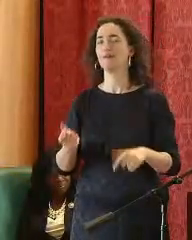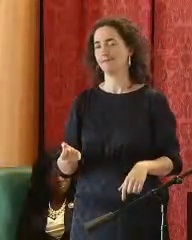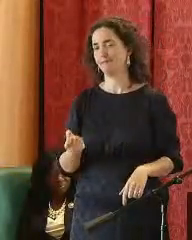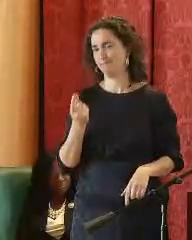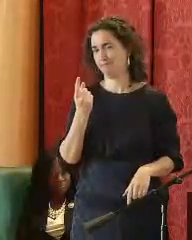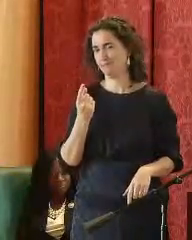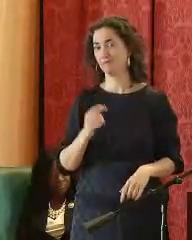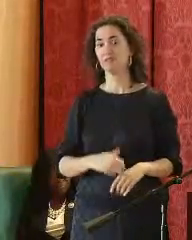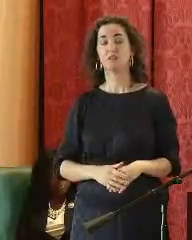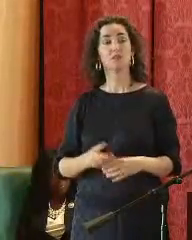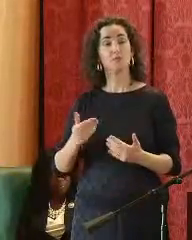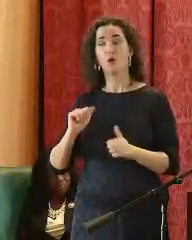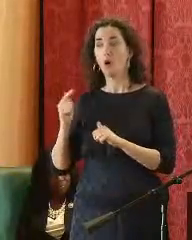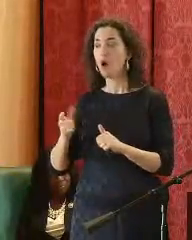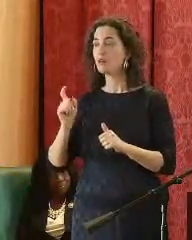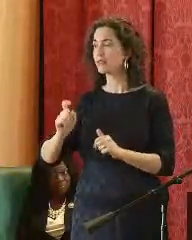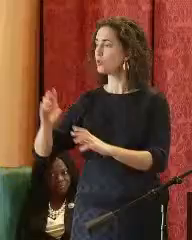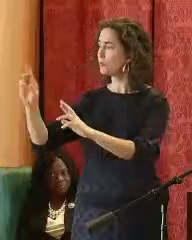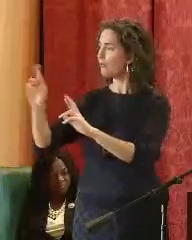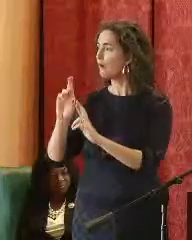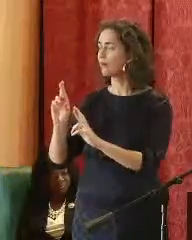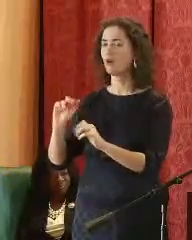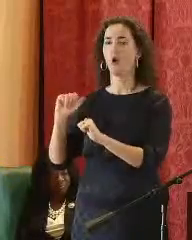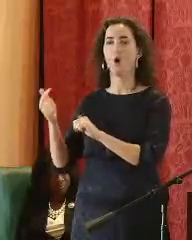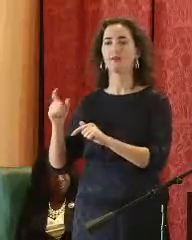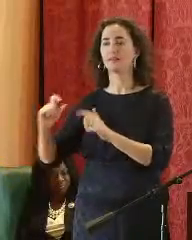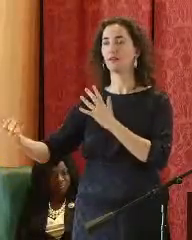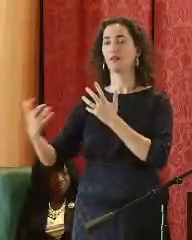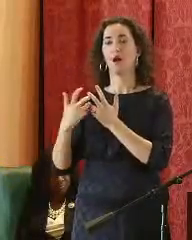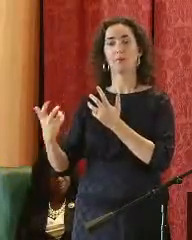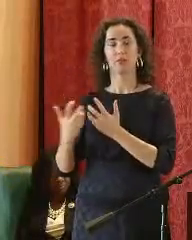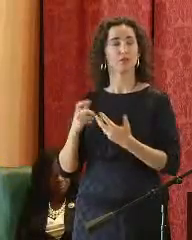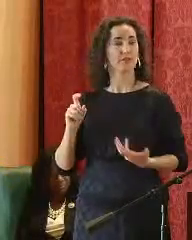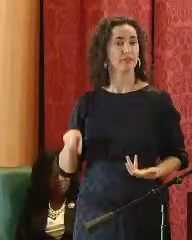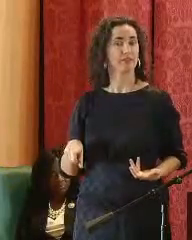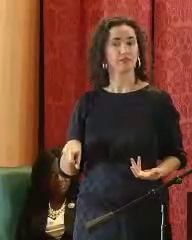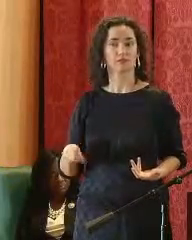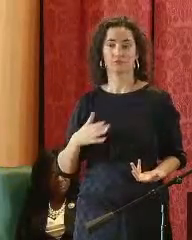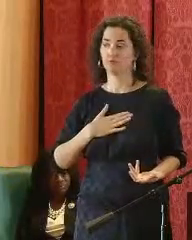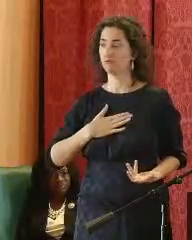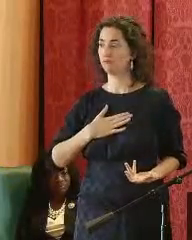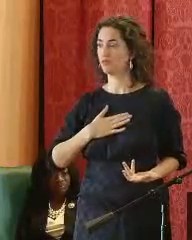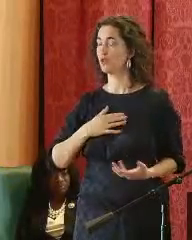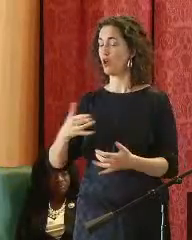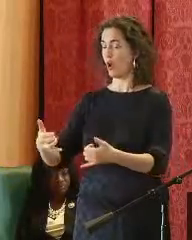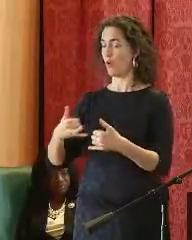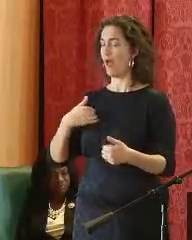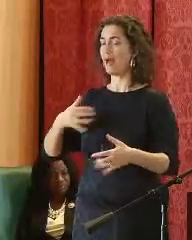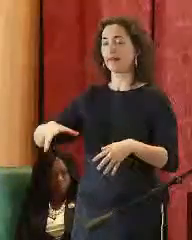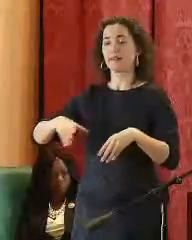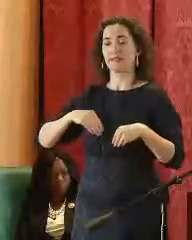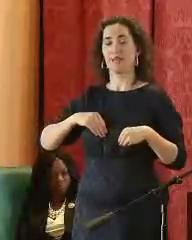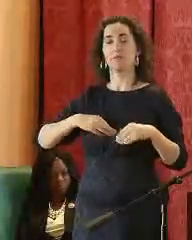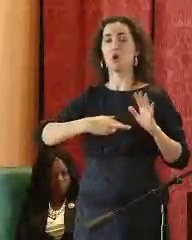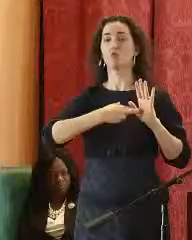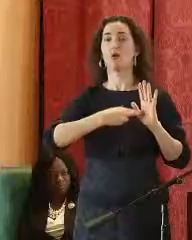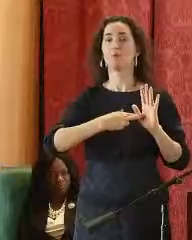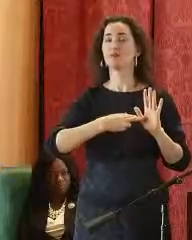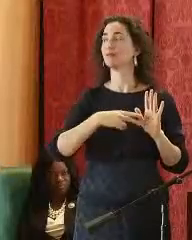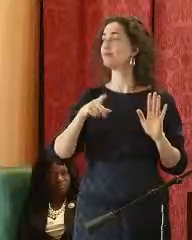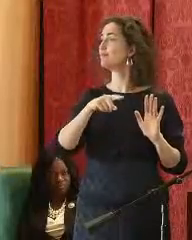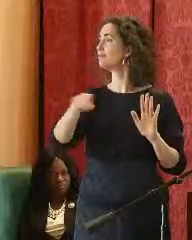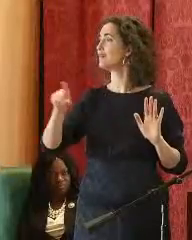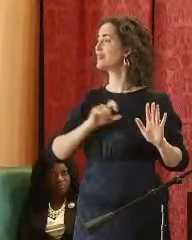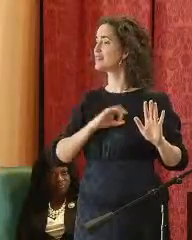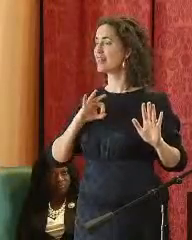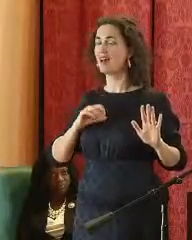So we all need to be treated with respect. We all need accommodations, and that's what I do. And I accept this award on behalf of the staff